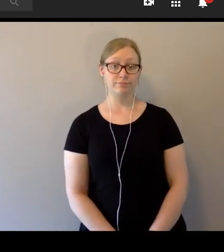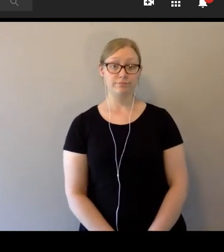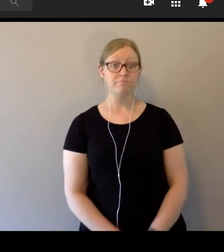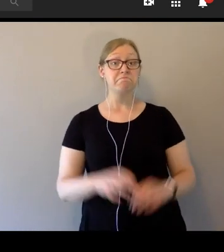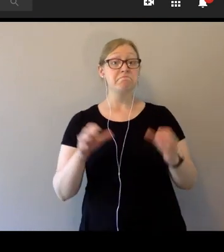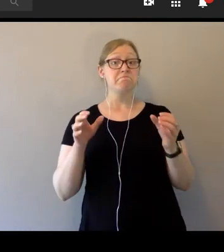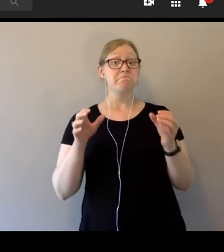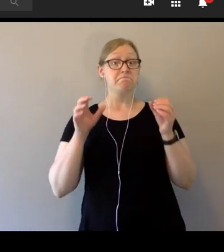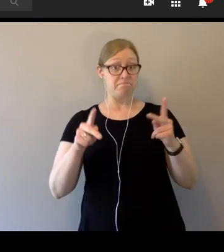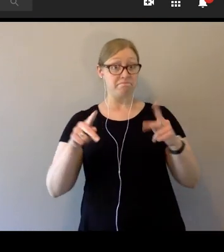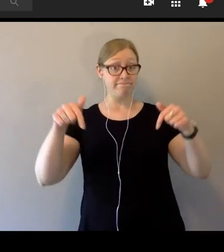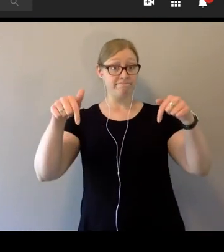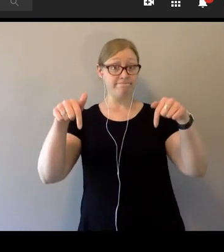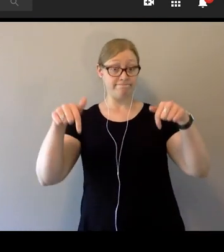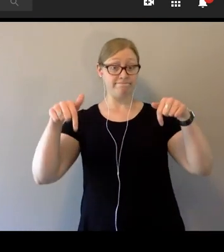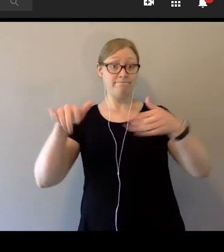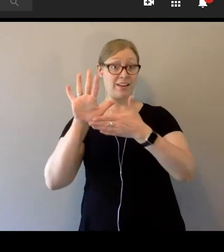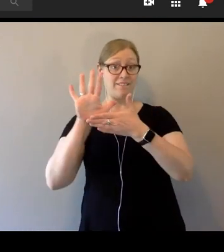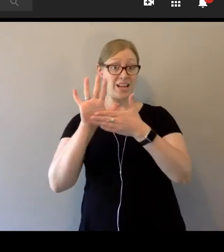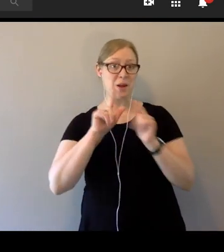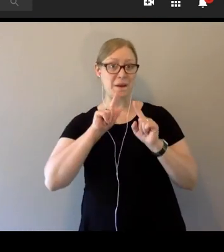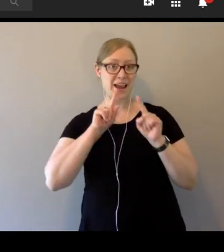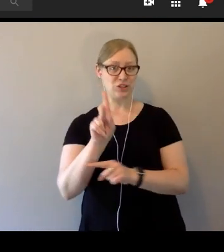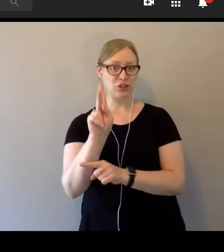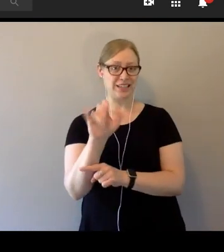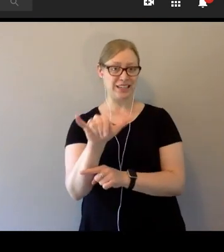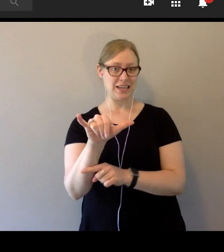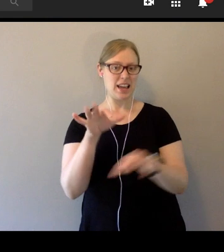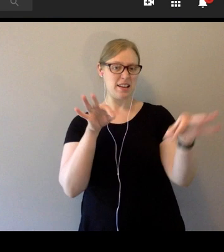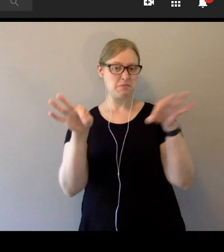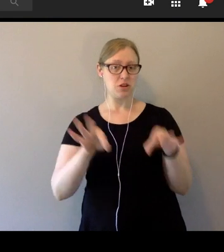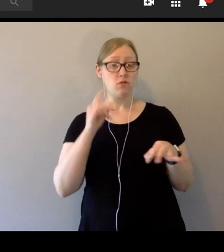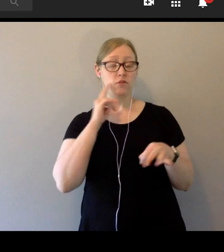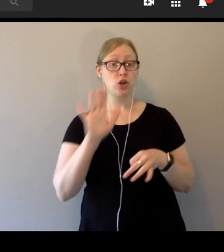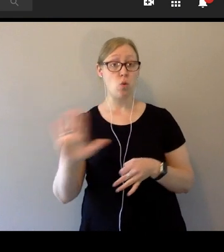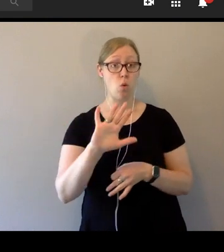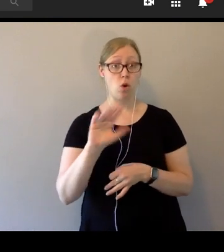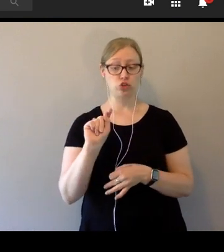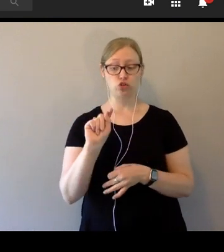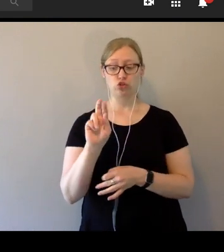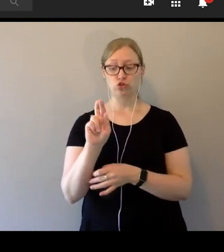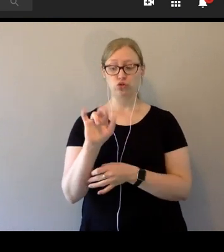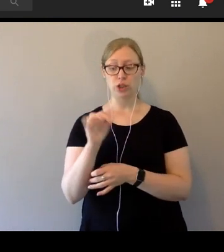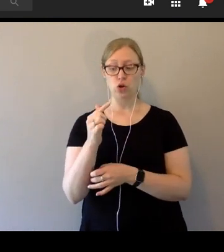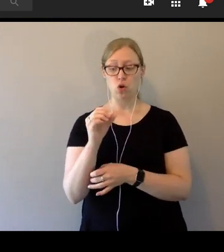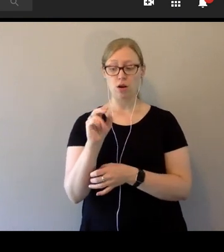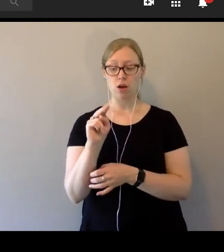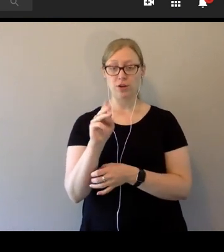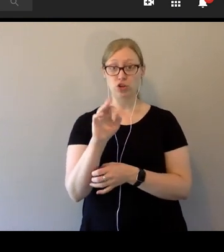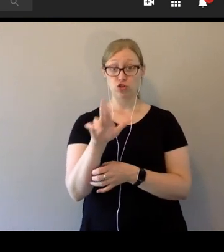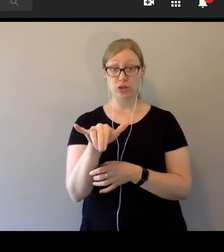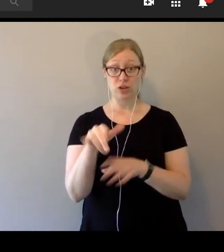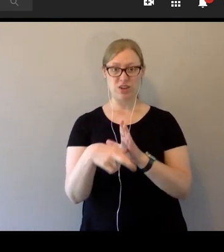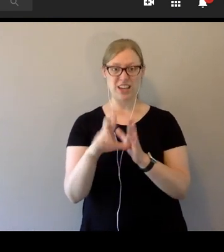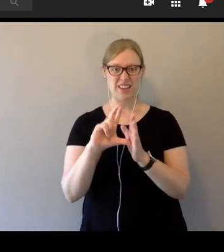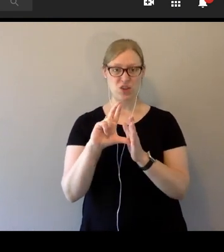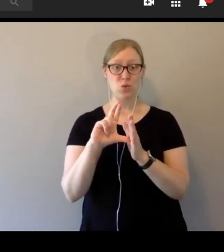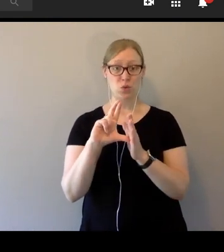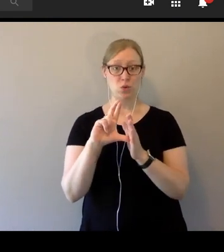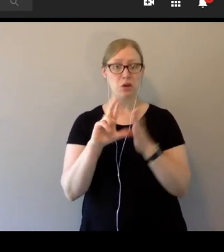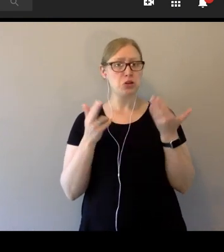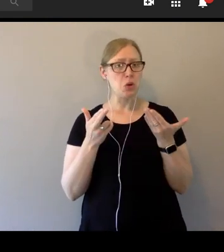All right, so this is the video answer key for your trigonometry review. So feel free